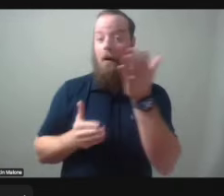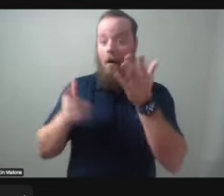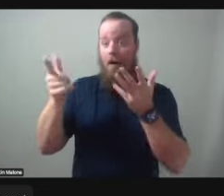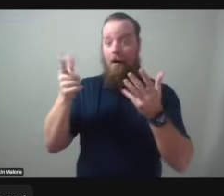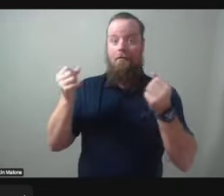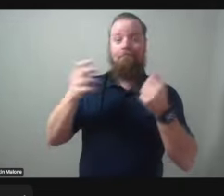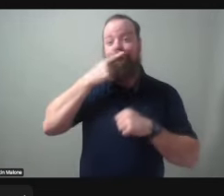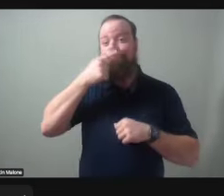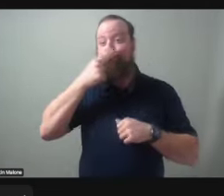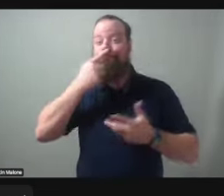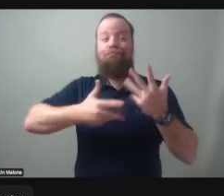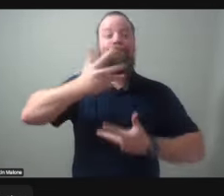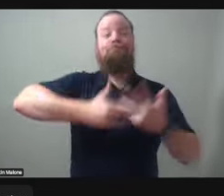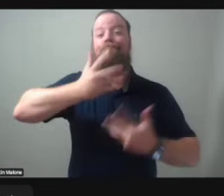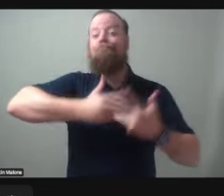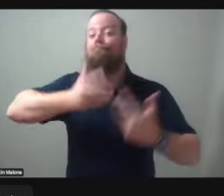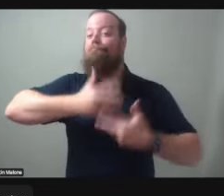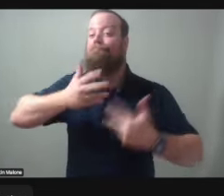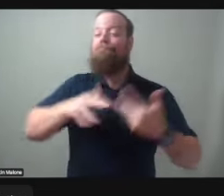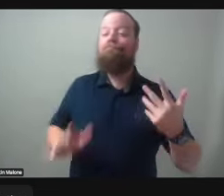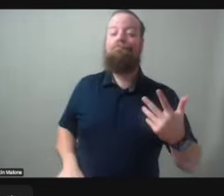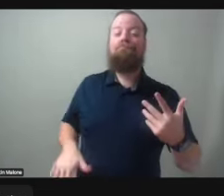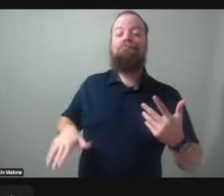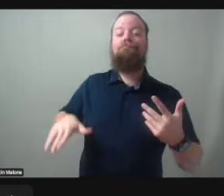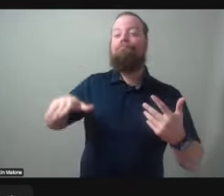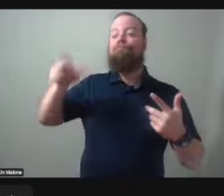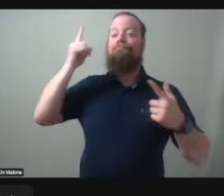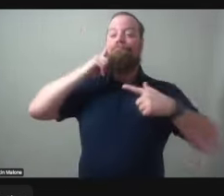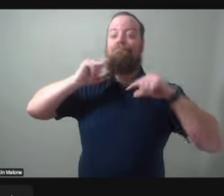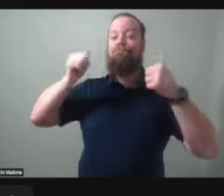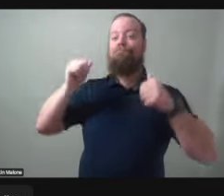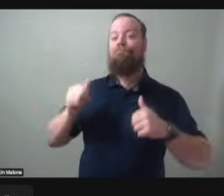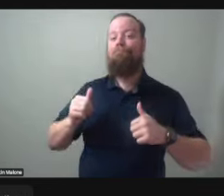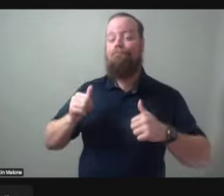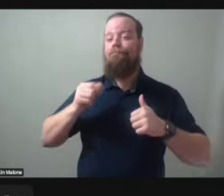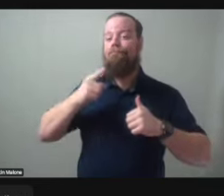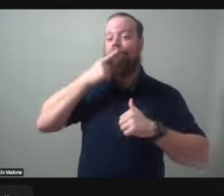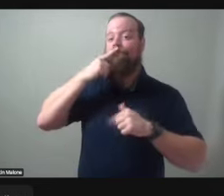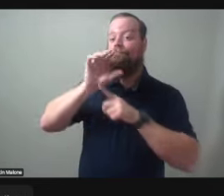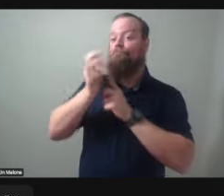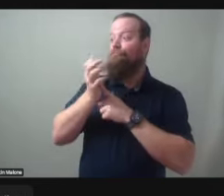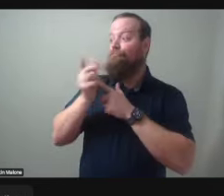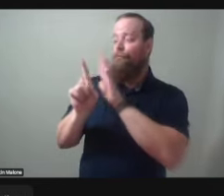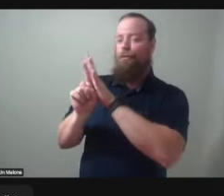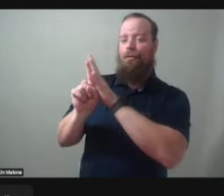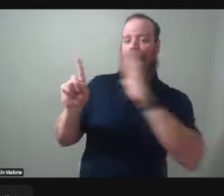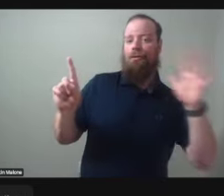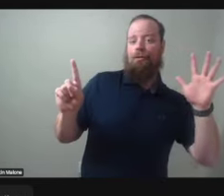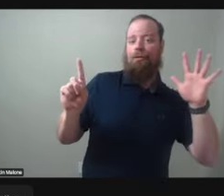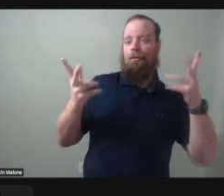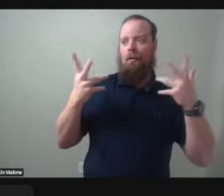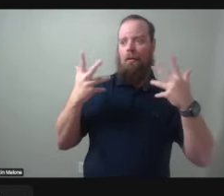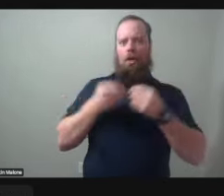could latent deaf could impact people in different ways, and again in just some random freak accidents.